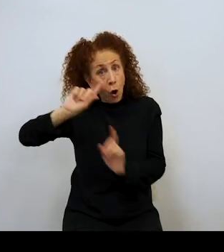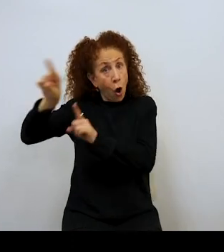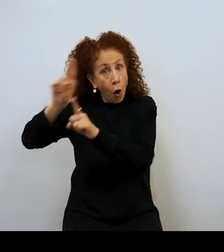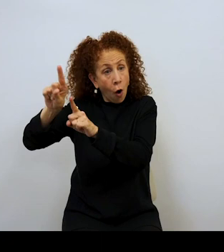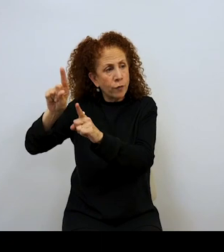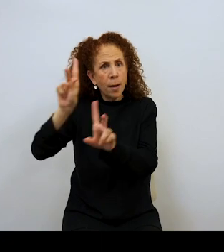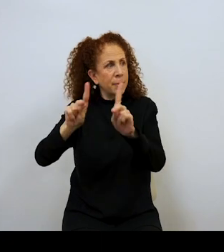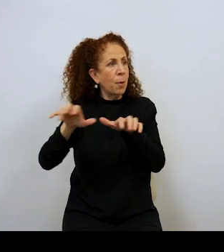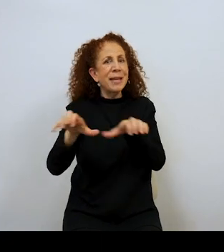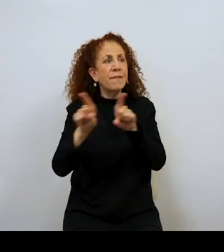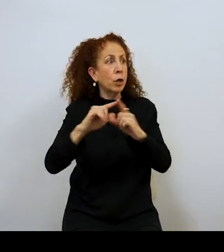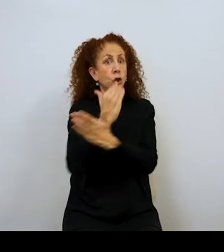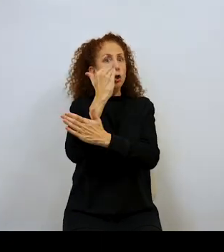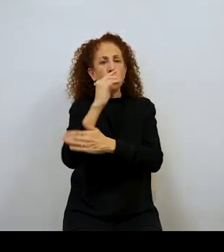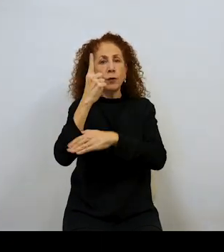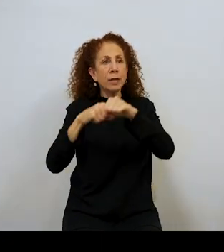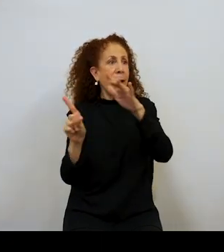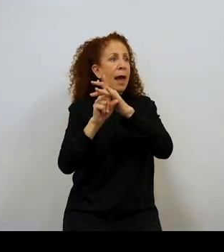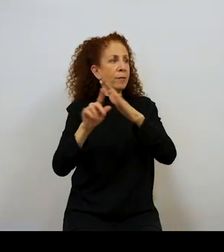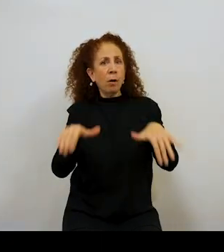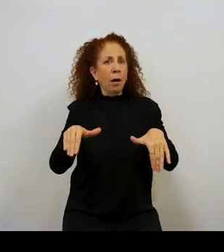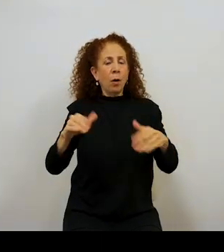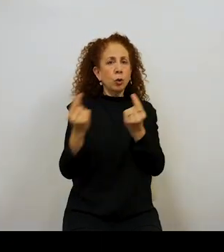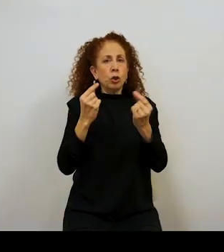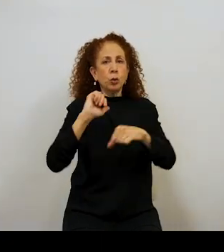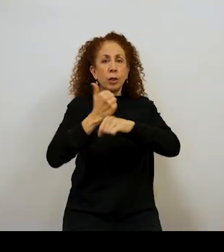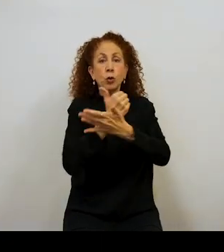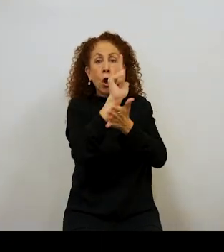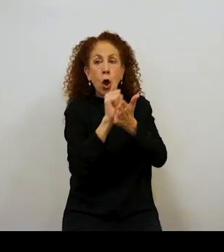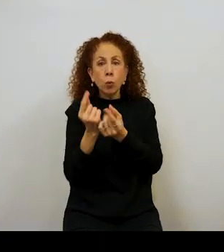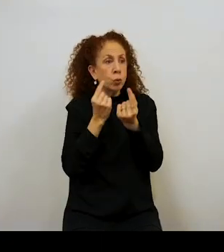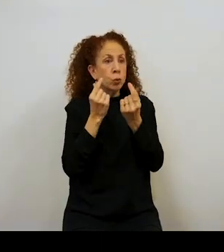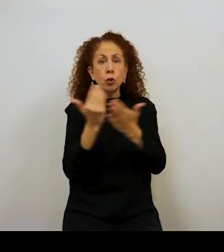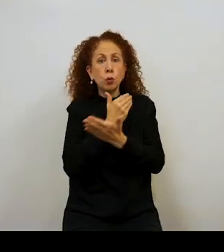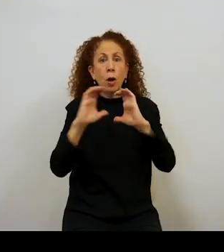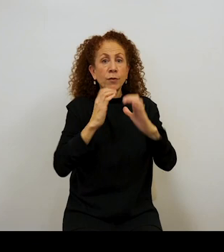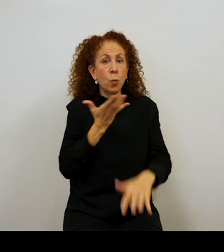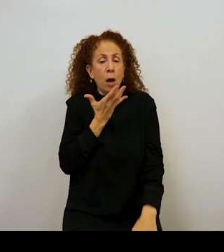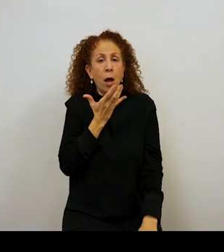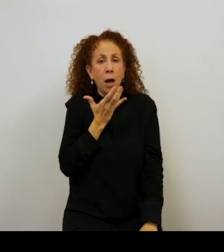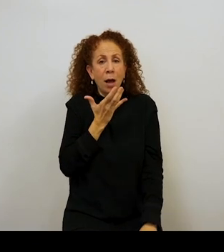entirely new had happened in the world. Mm-hmm. We don't know how to respond to this. We must create new laws. We have to have new conversations. You think,